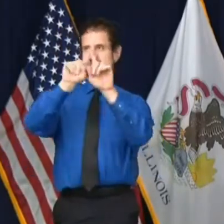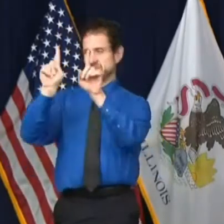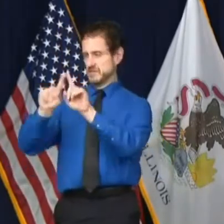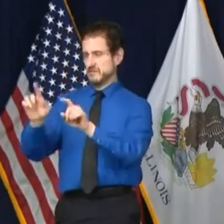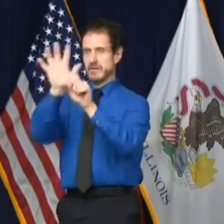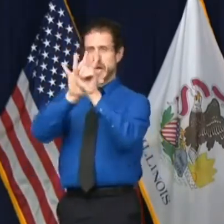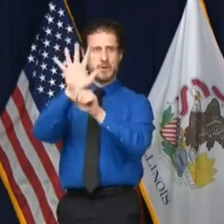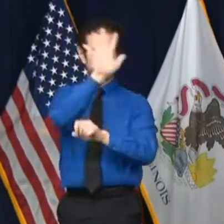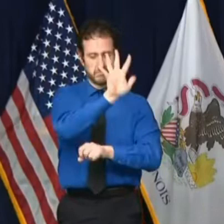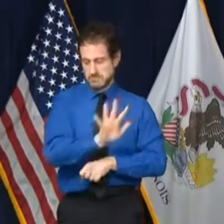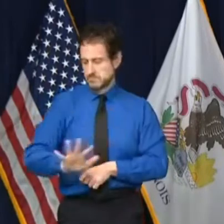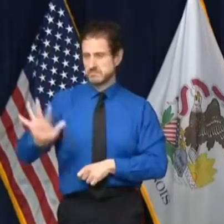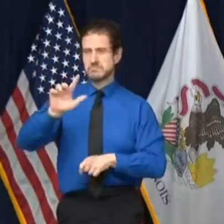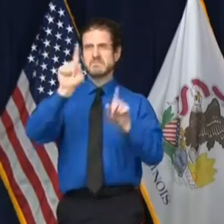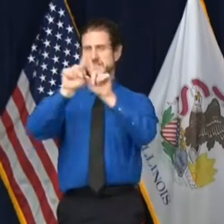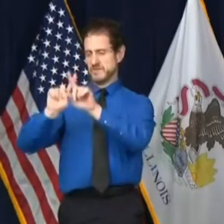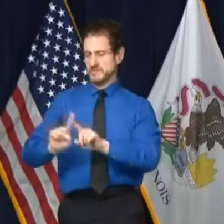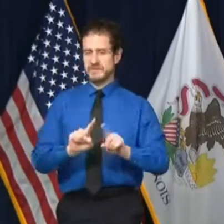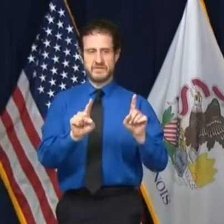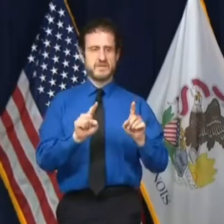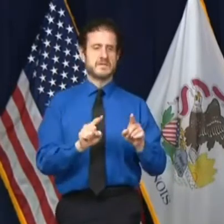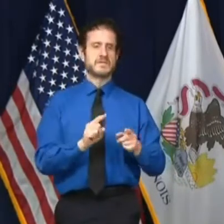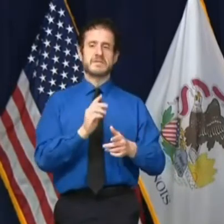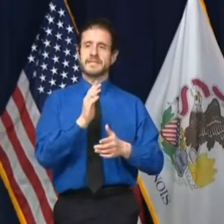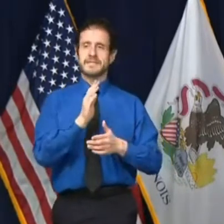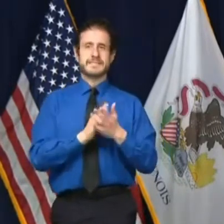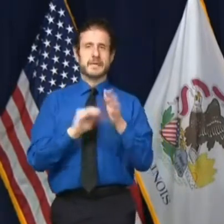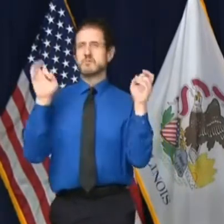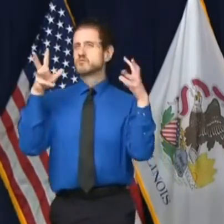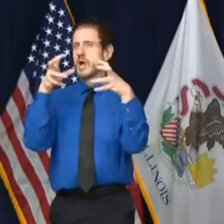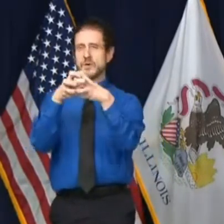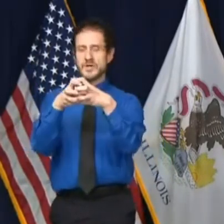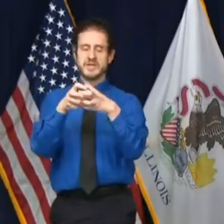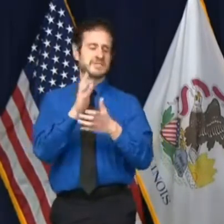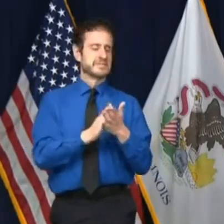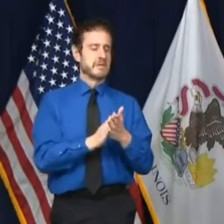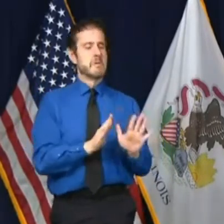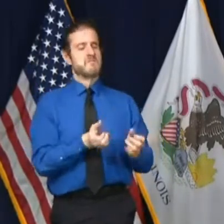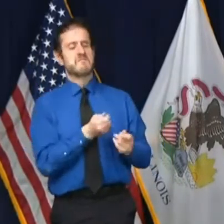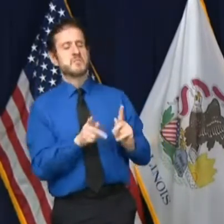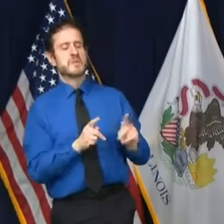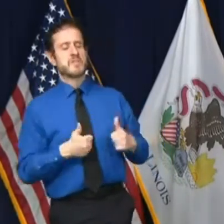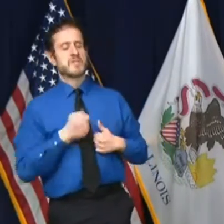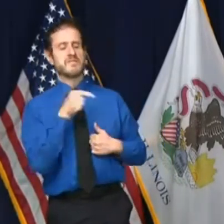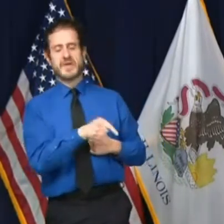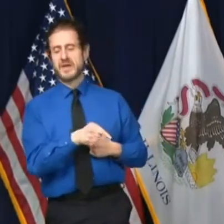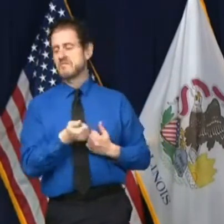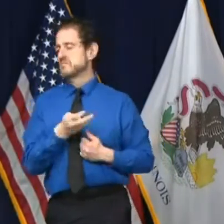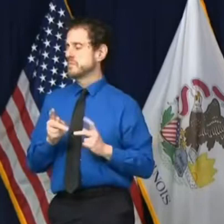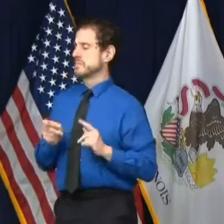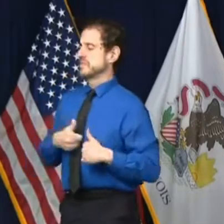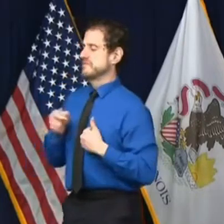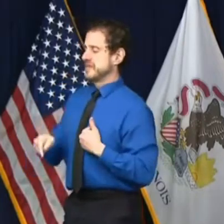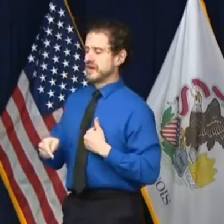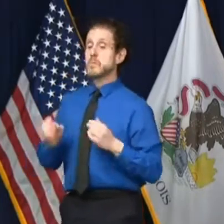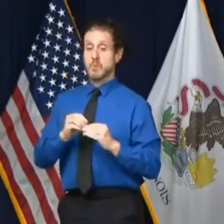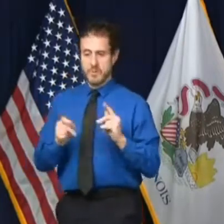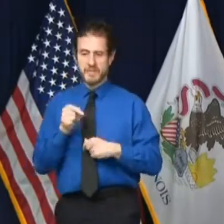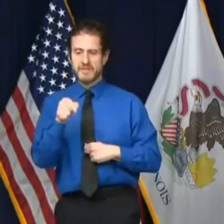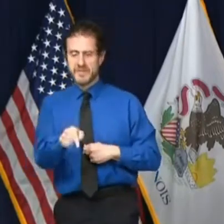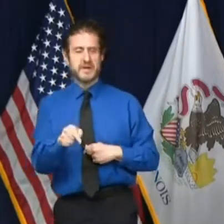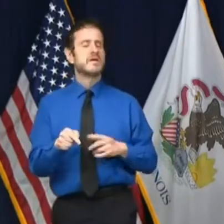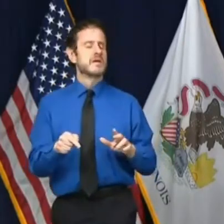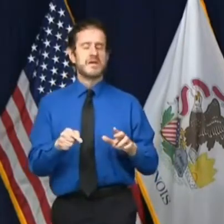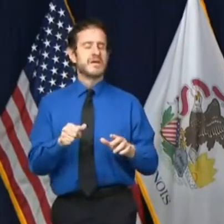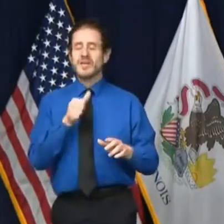different areas of the state, different population densities and so on. The most important thing, though, that I have pointed out to people is to think of the state not